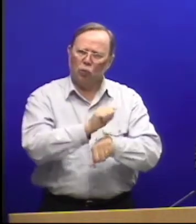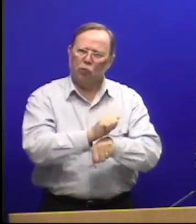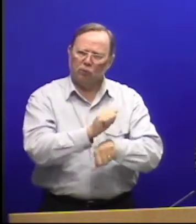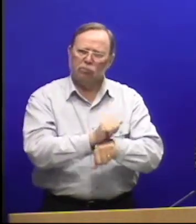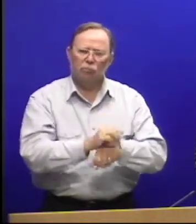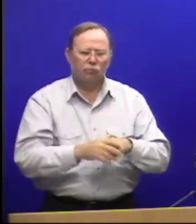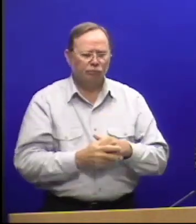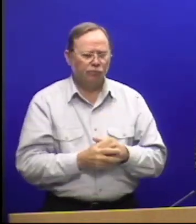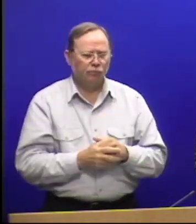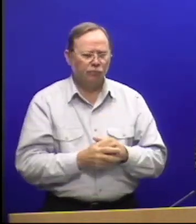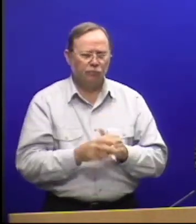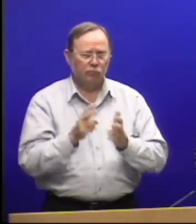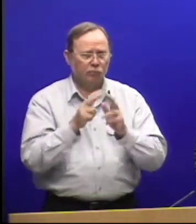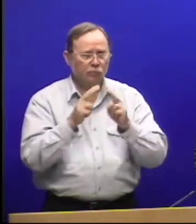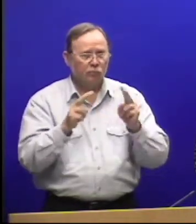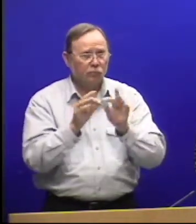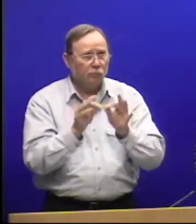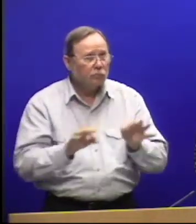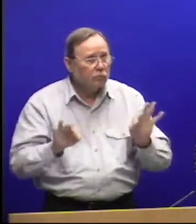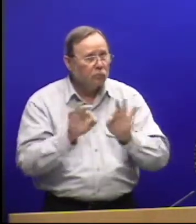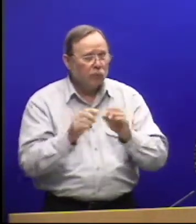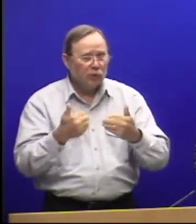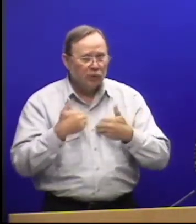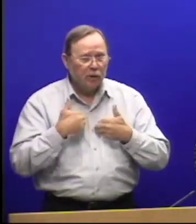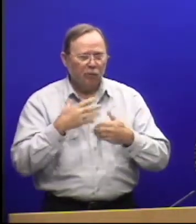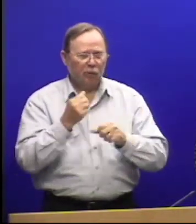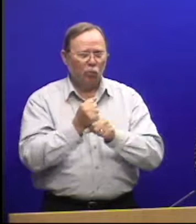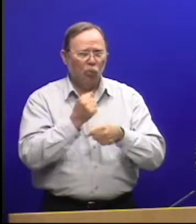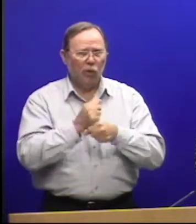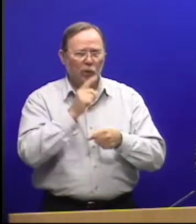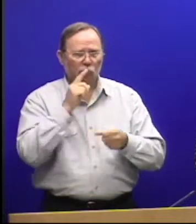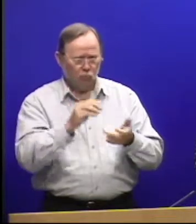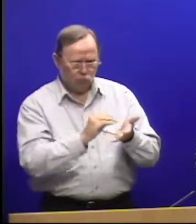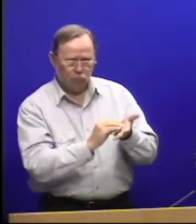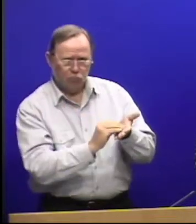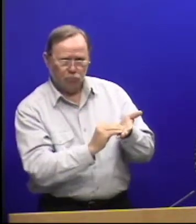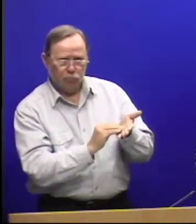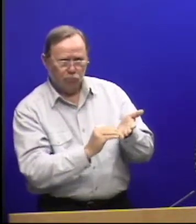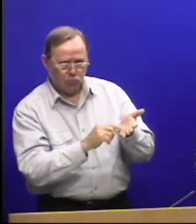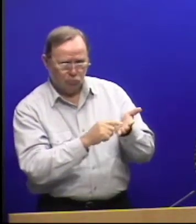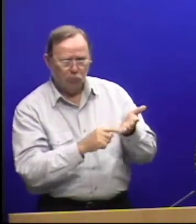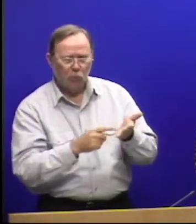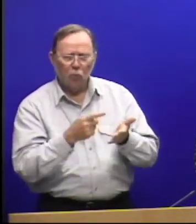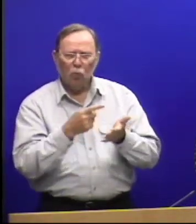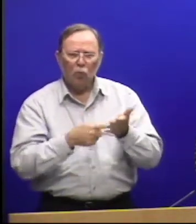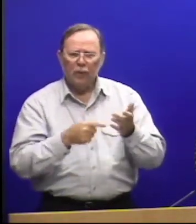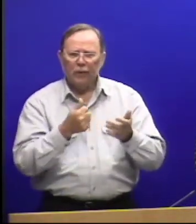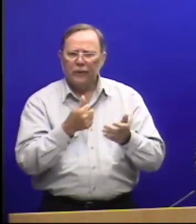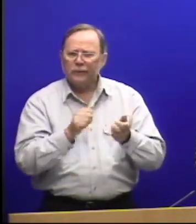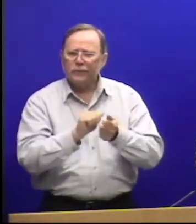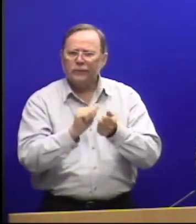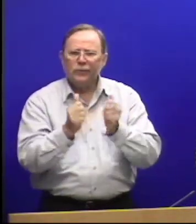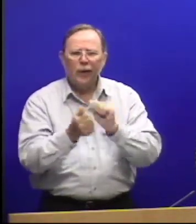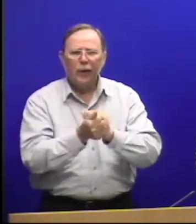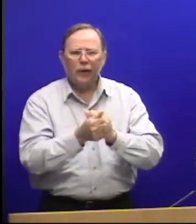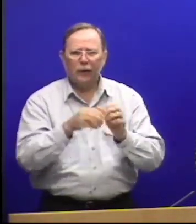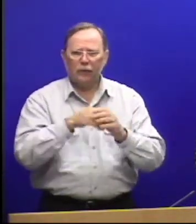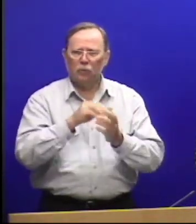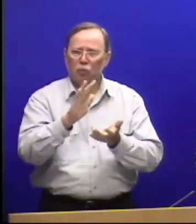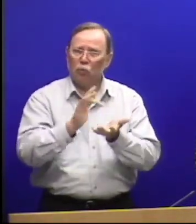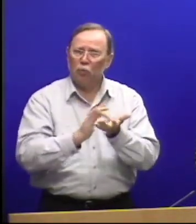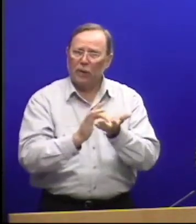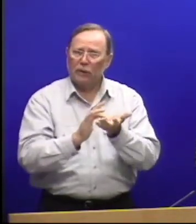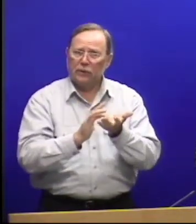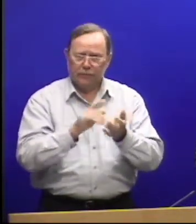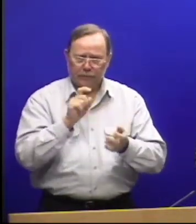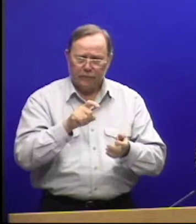very important to have, and be sure you have it in writing, what change in medications will I need to make and